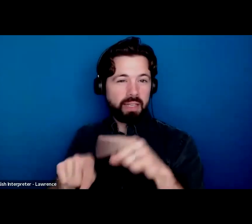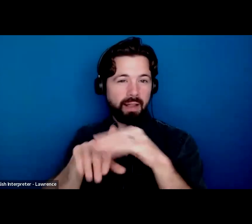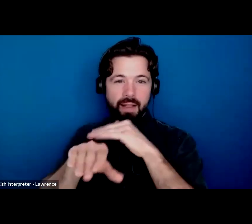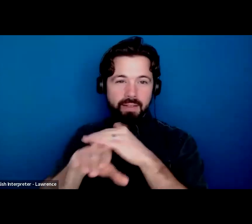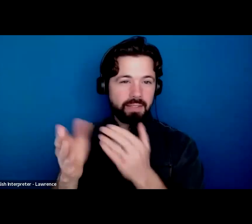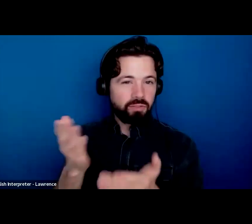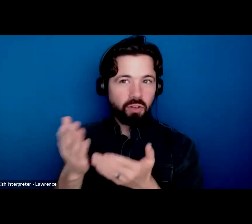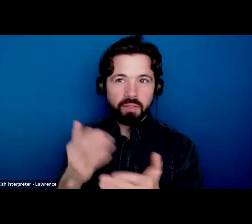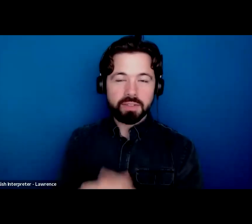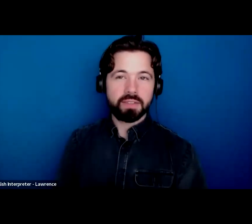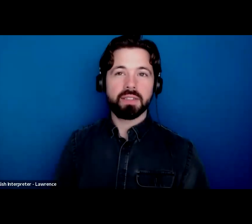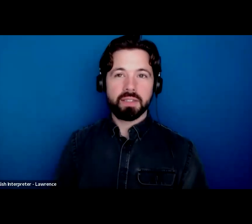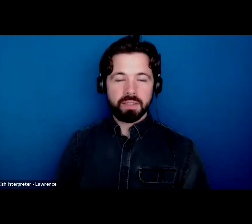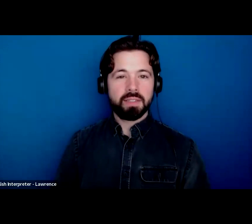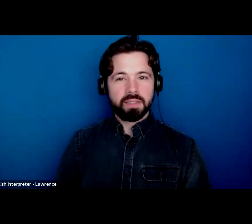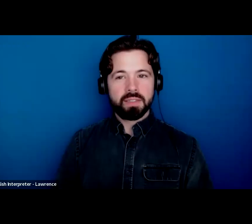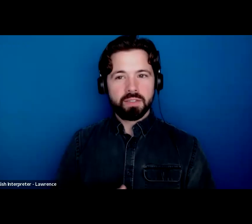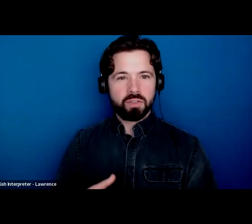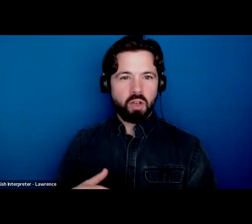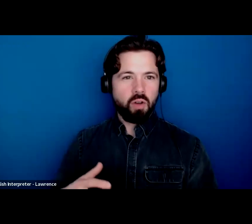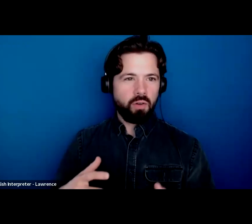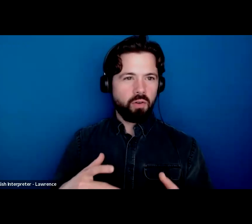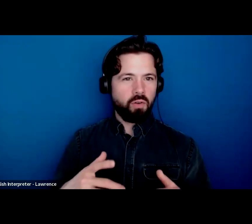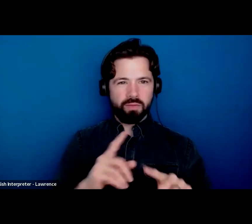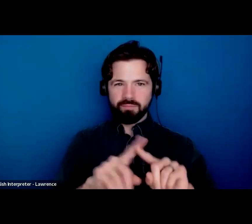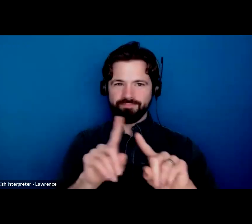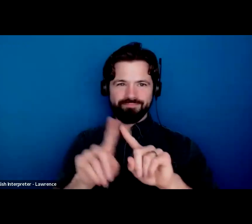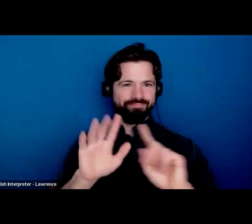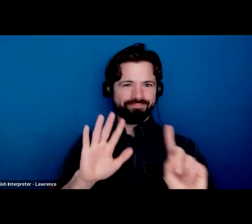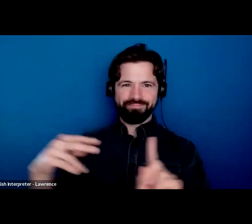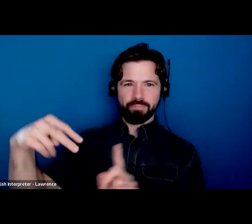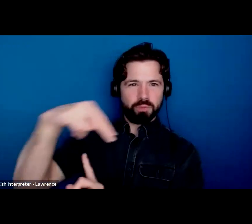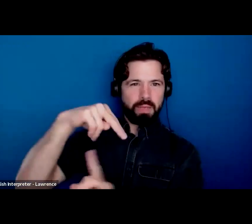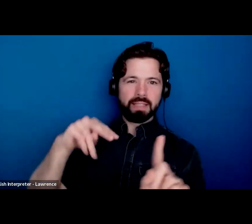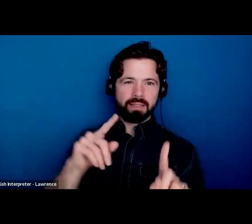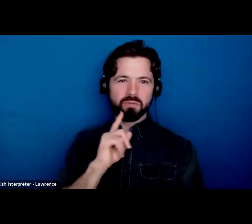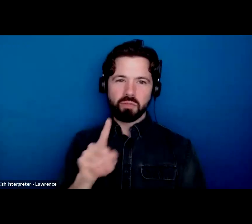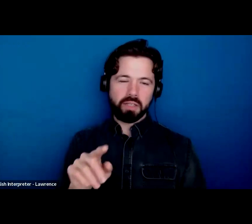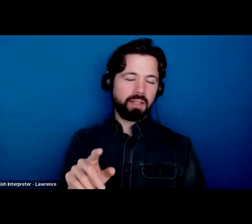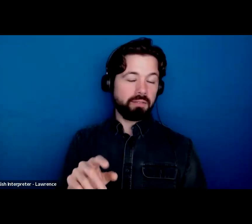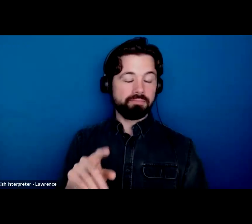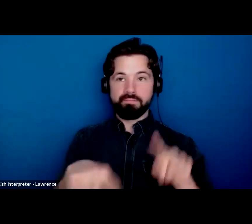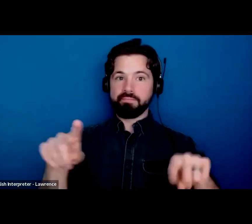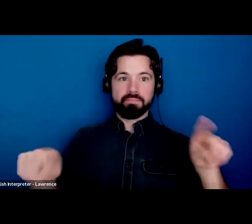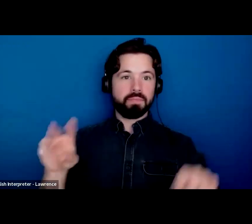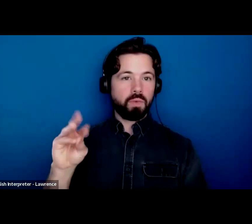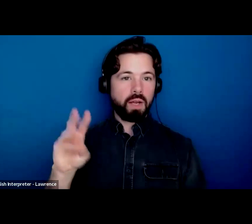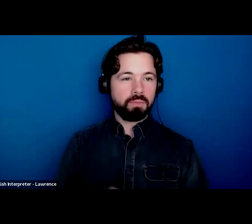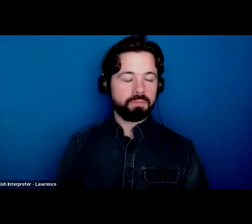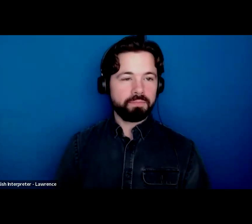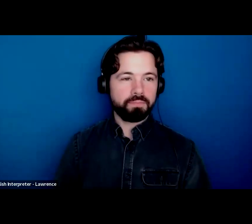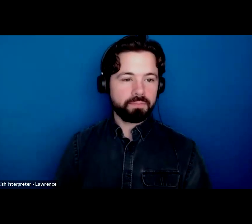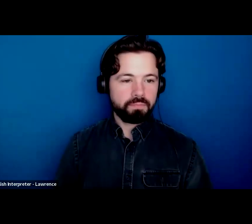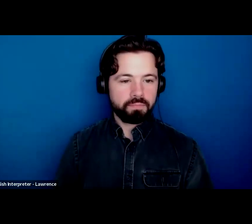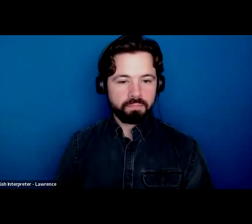there was certainly a bit of disparity between the speakers that were brought up for public comment during the hearings, which is not necessarily